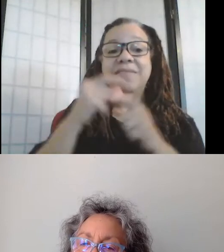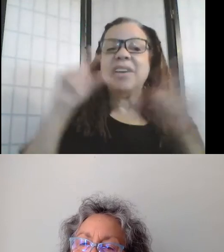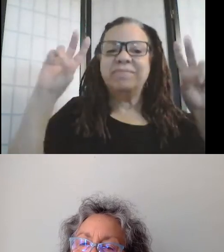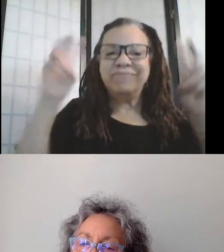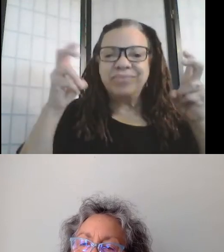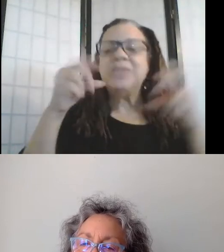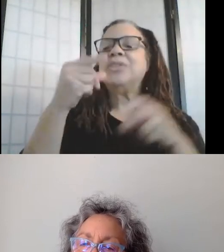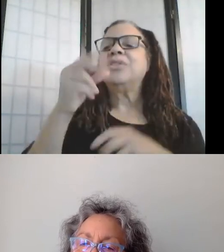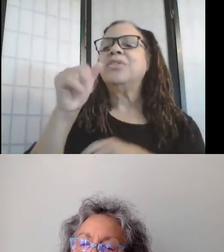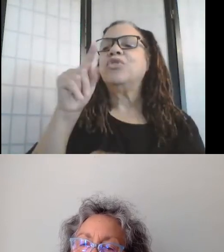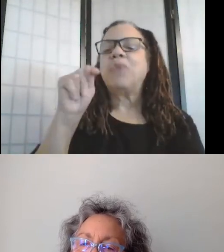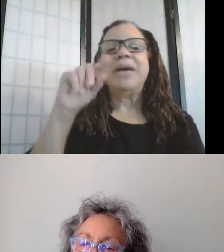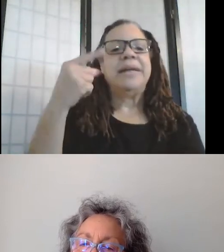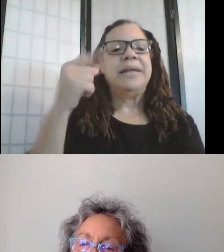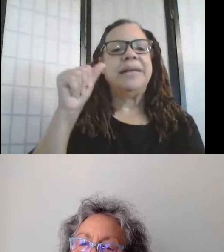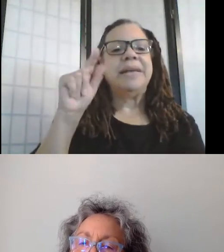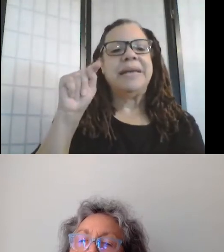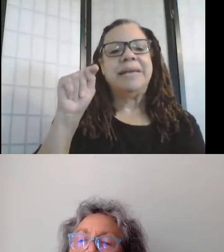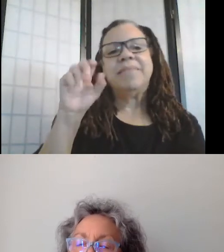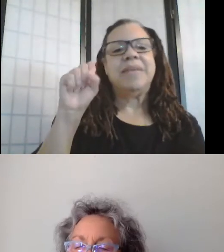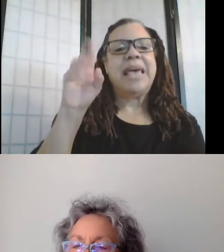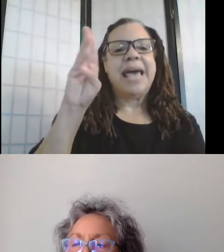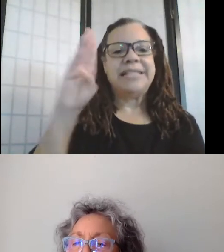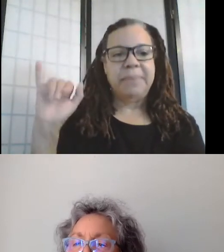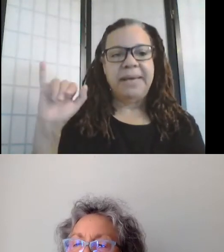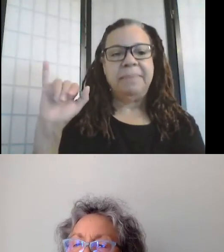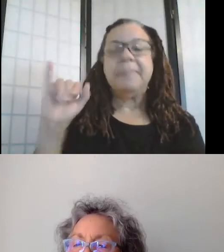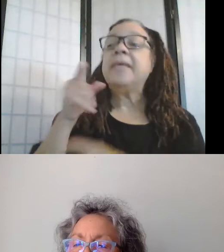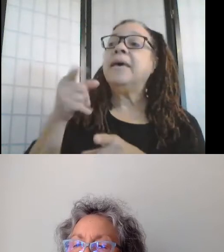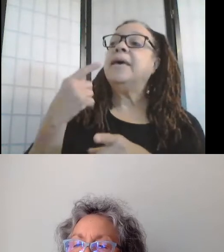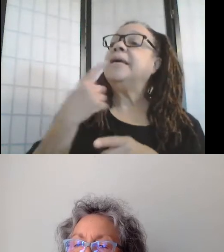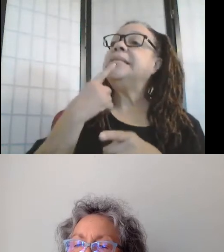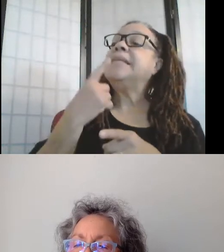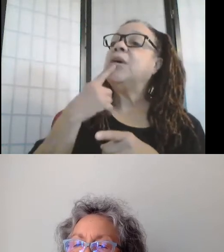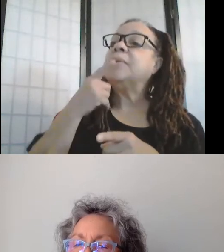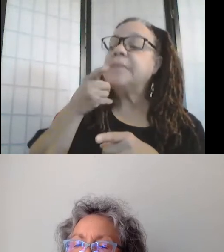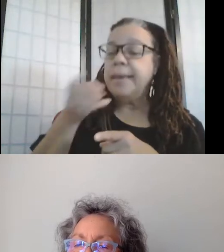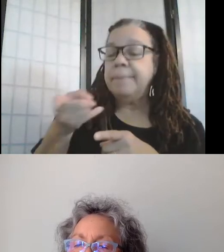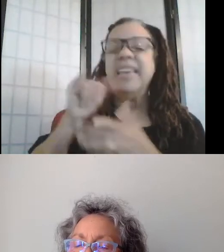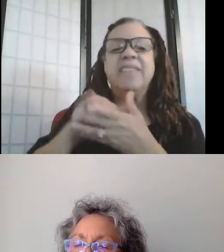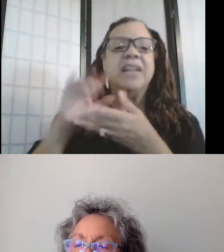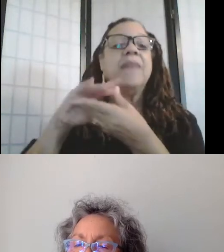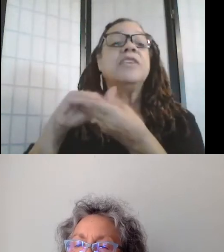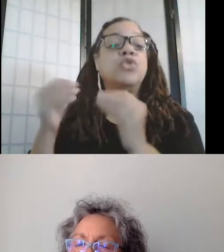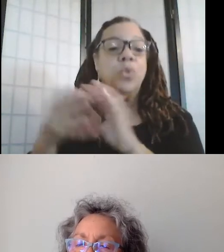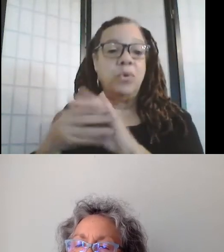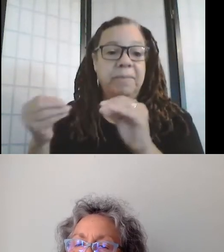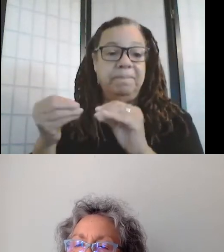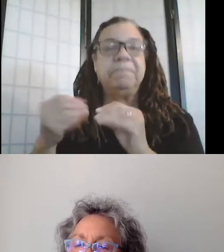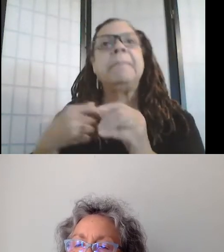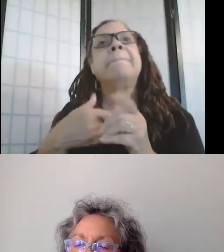he's having a conversation with Jay Gatsby, and Gatsby says to him that he wants